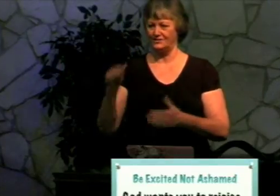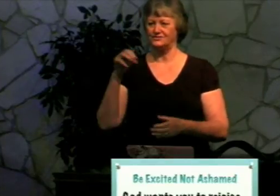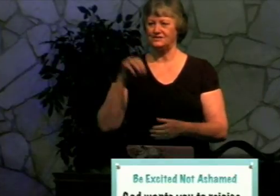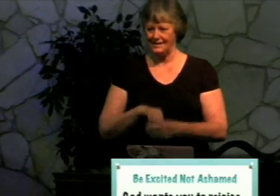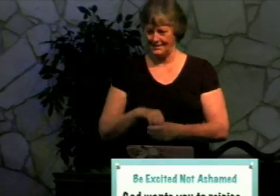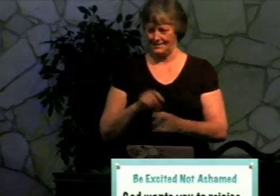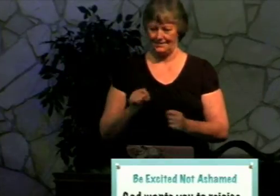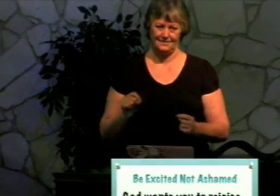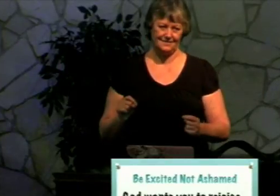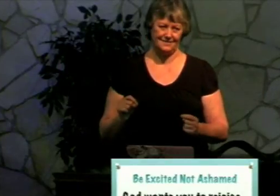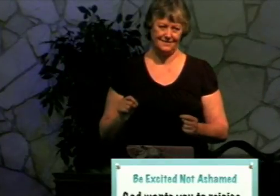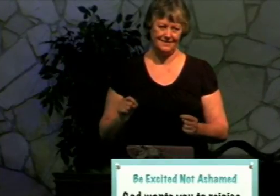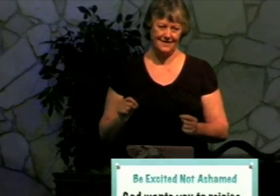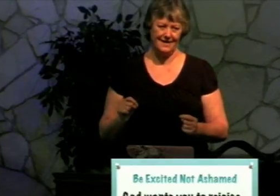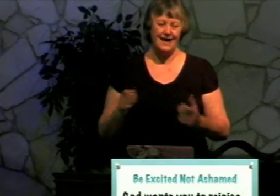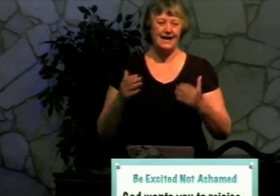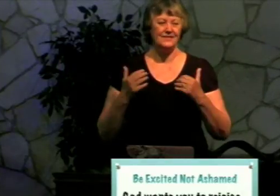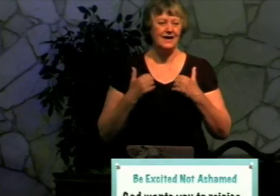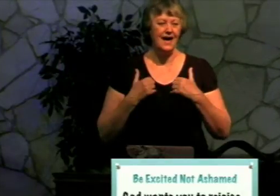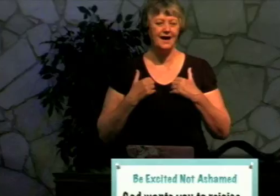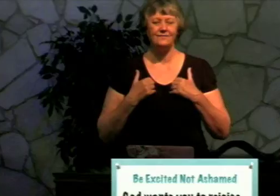$101,000 in it. And they have